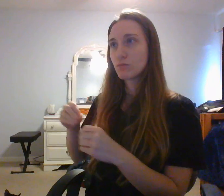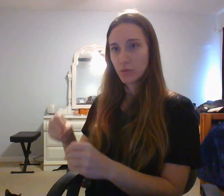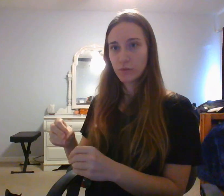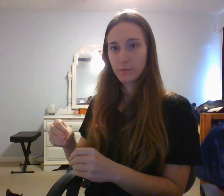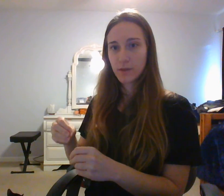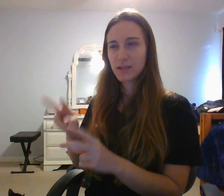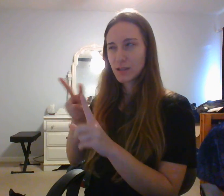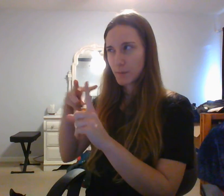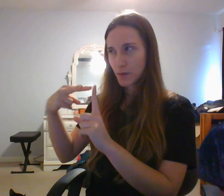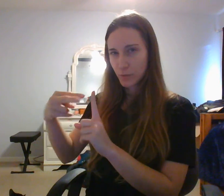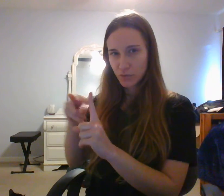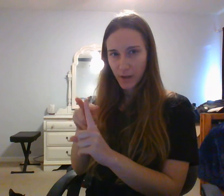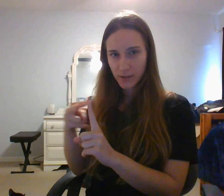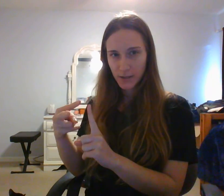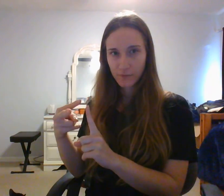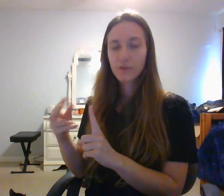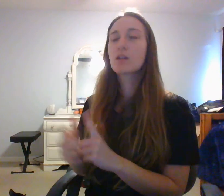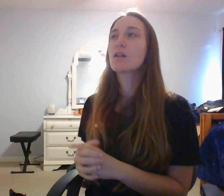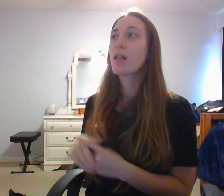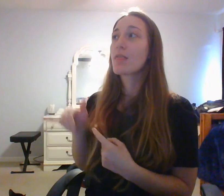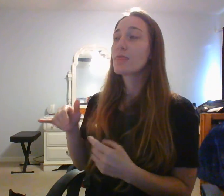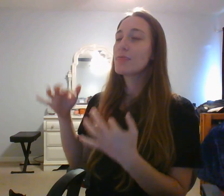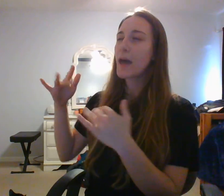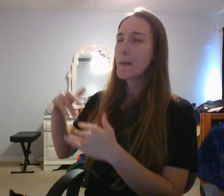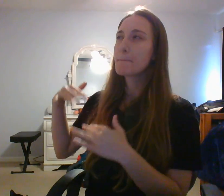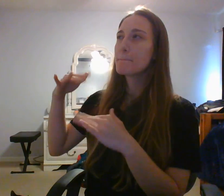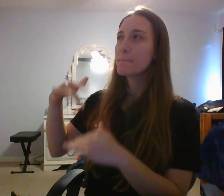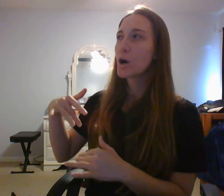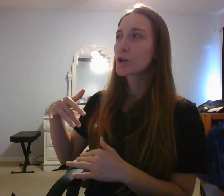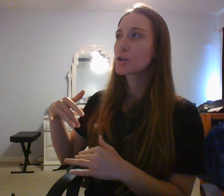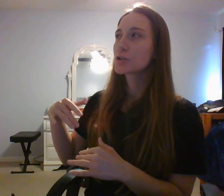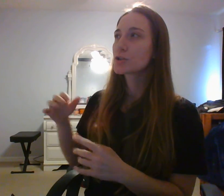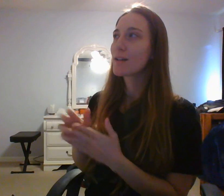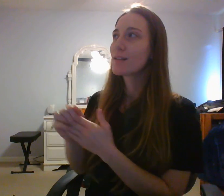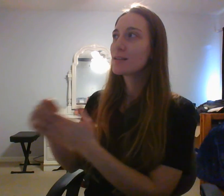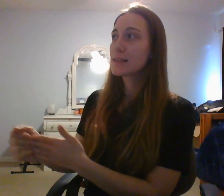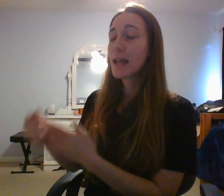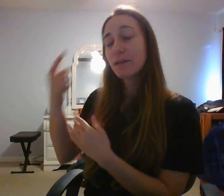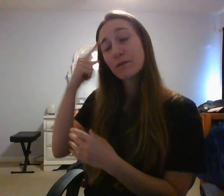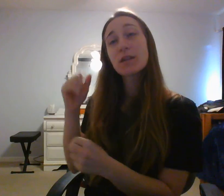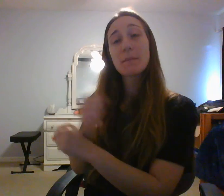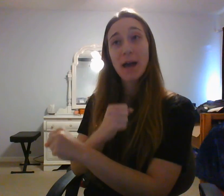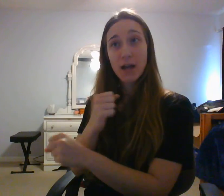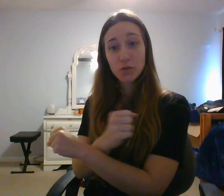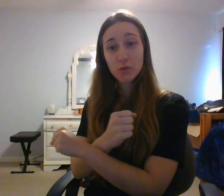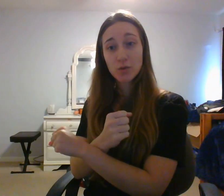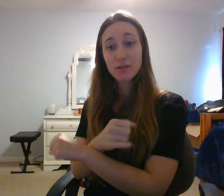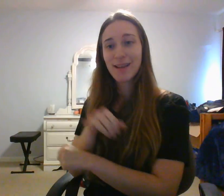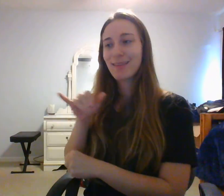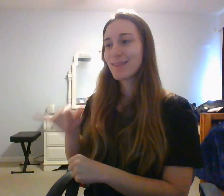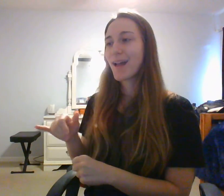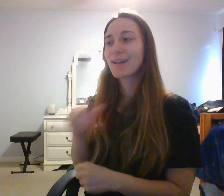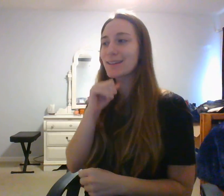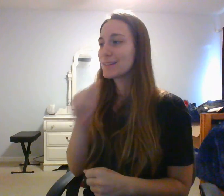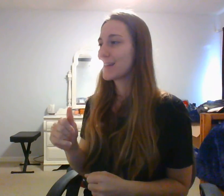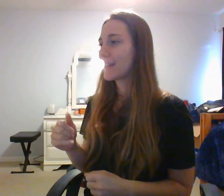That march laid the basis for the modern battles for human rights all across the globe. It cannot be underestimated. The fact that